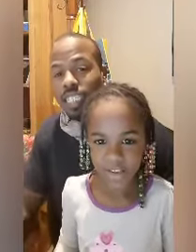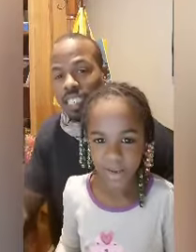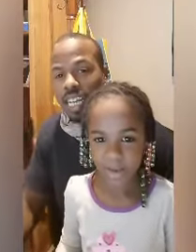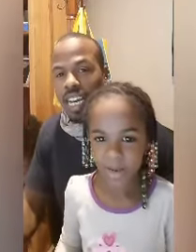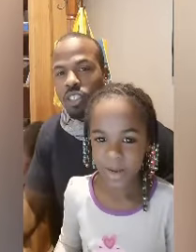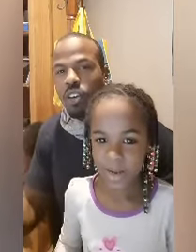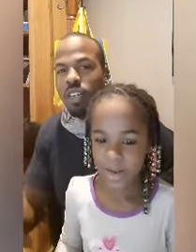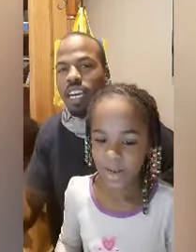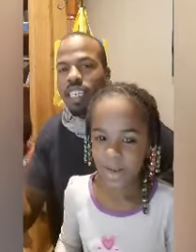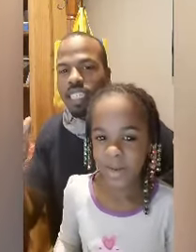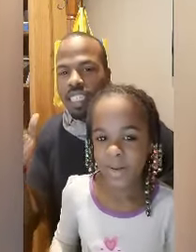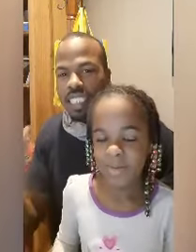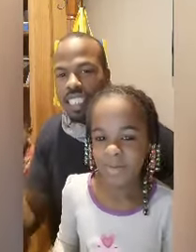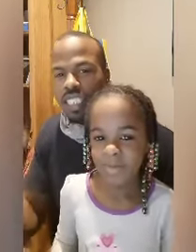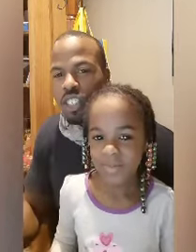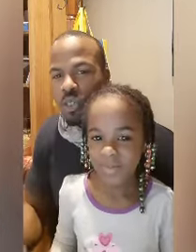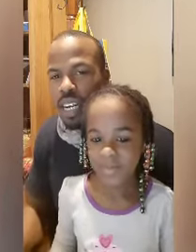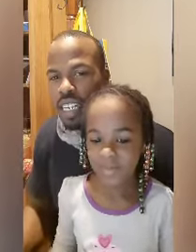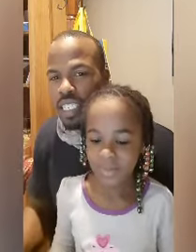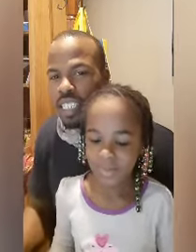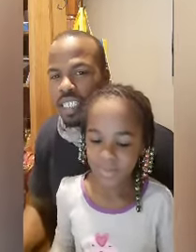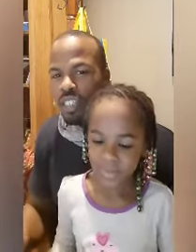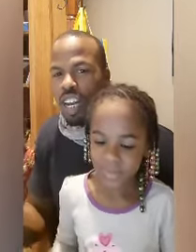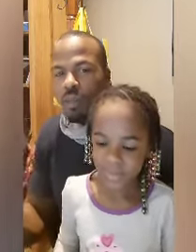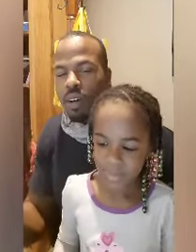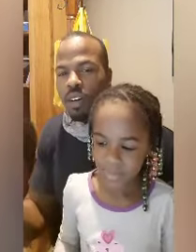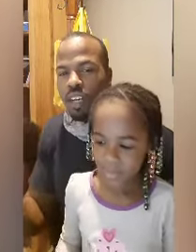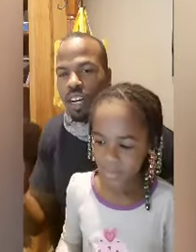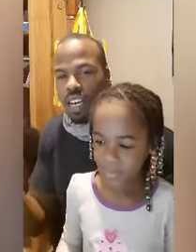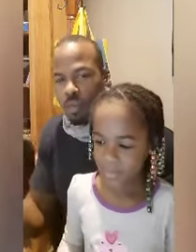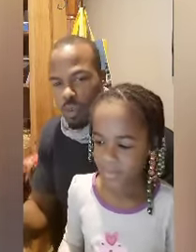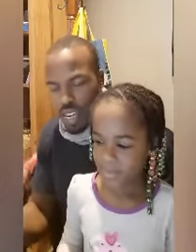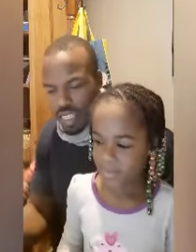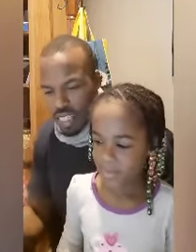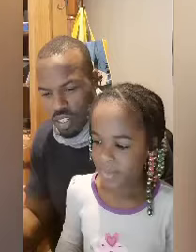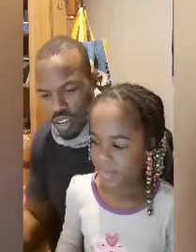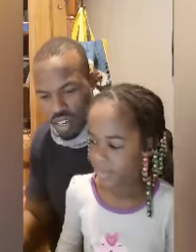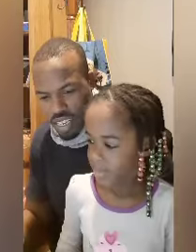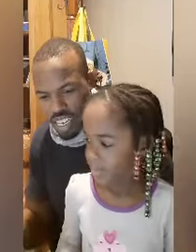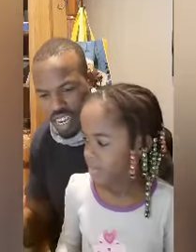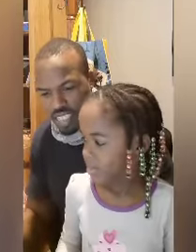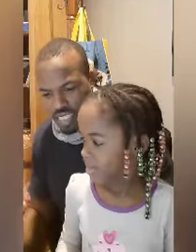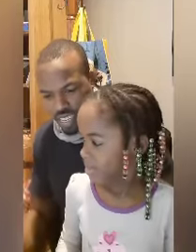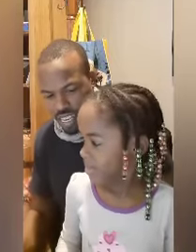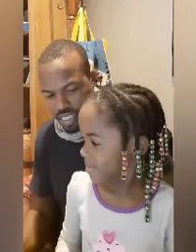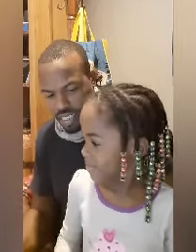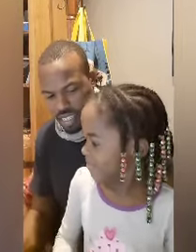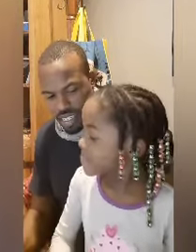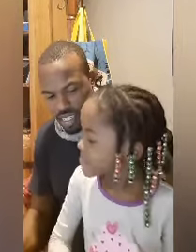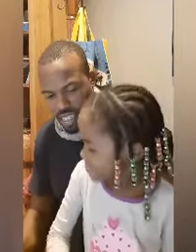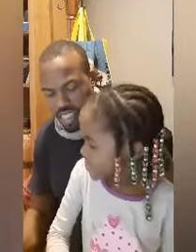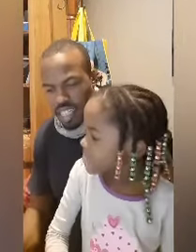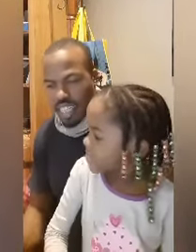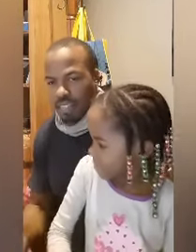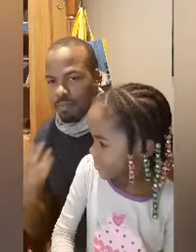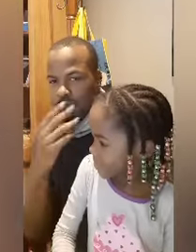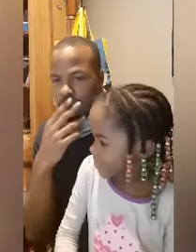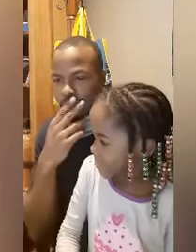exercise. Okay, this is great. Let's talk about a couple ways that a dog can exercise. Hmm.